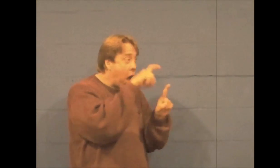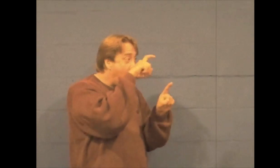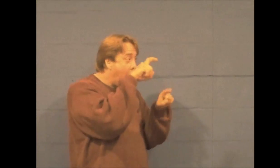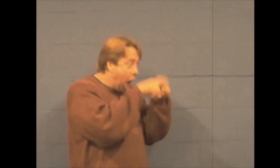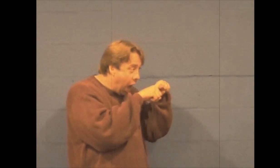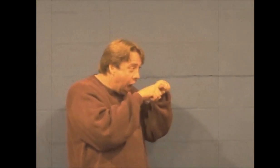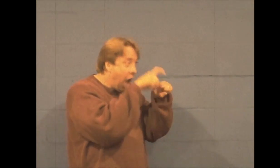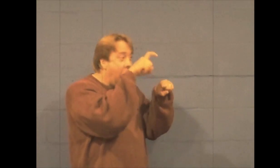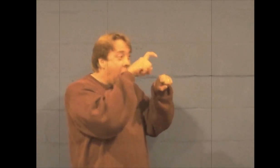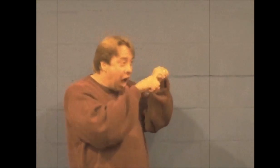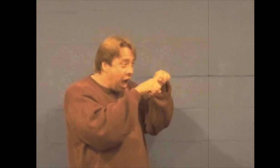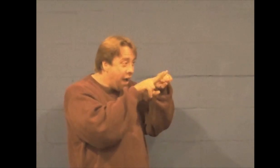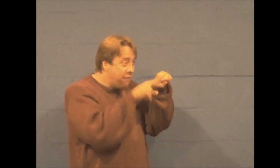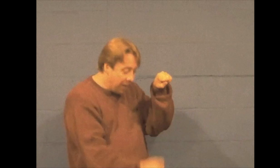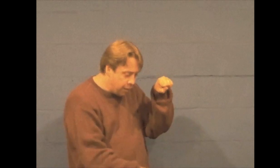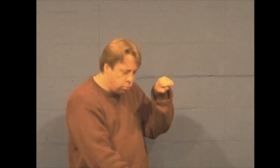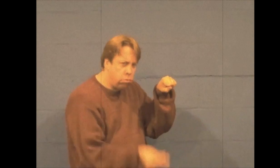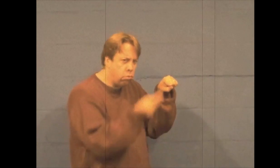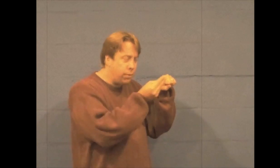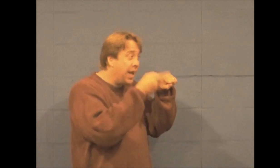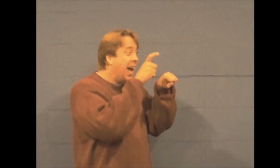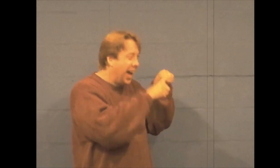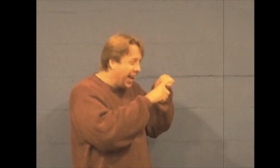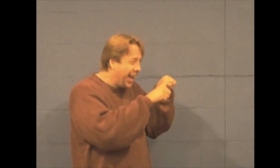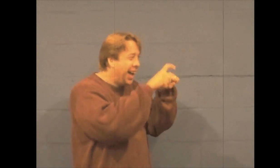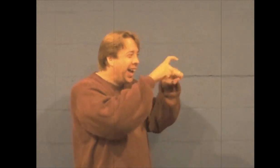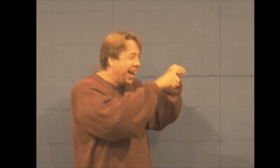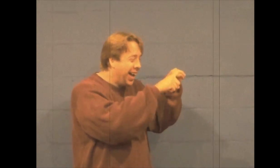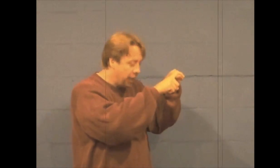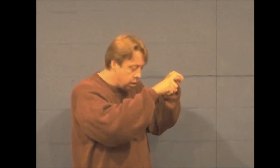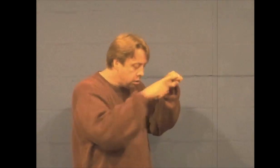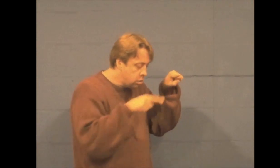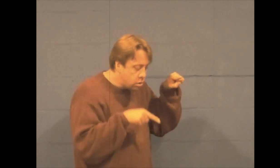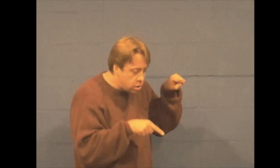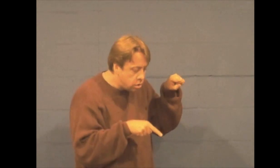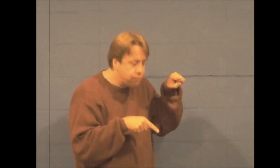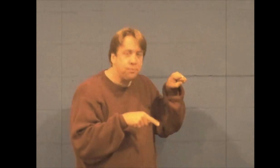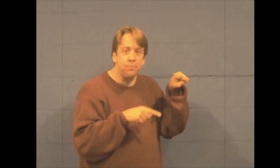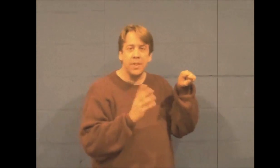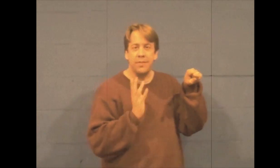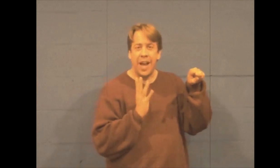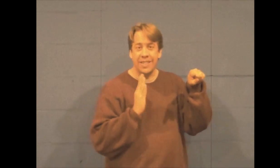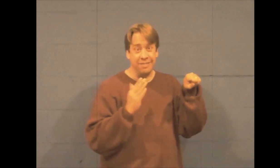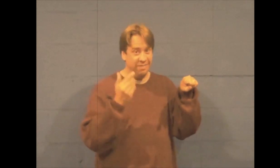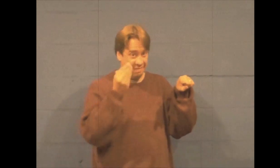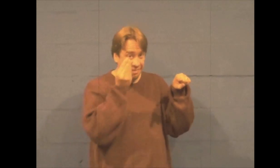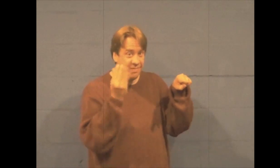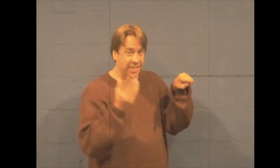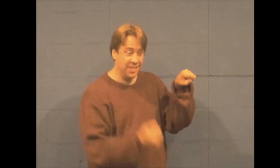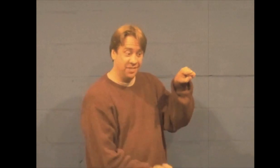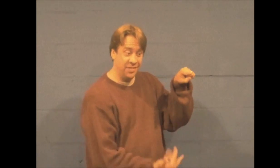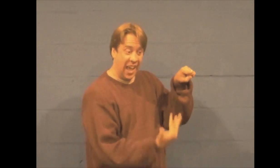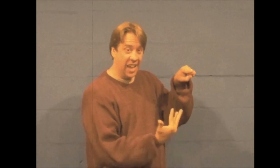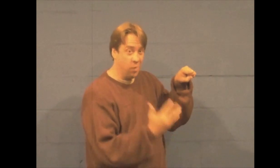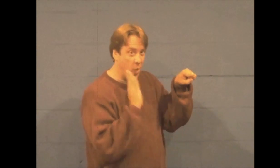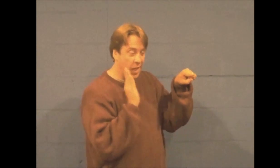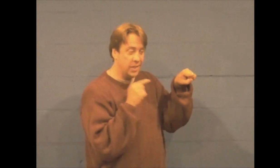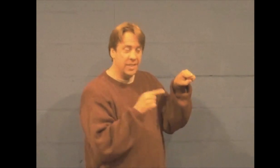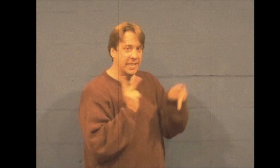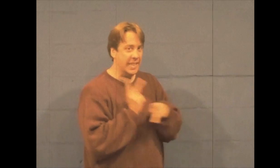Above the fireplace, stockings were hung. One even fell down, which luckily didn't start a